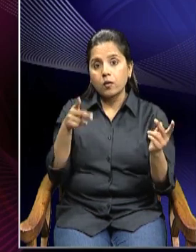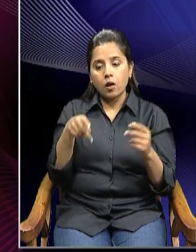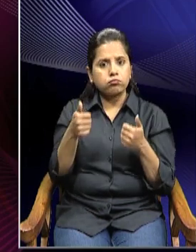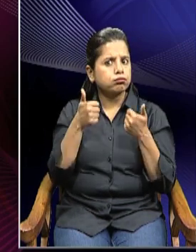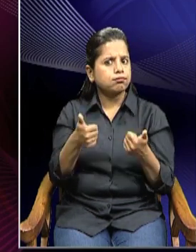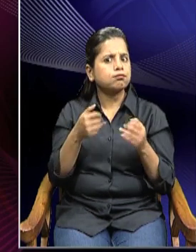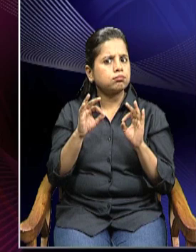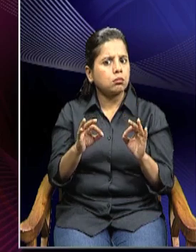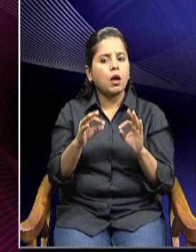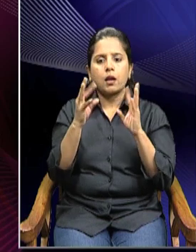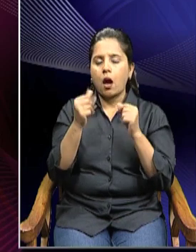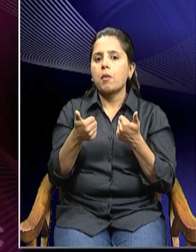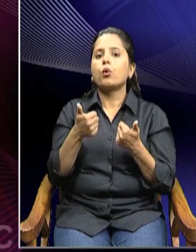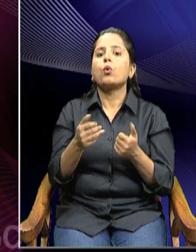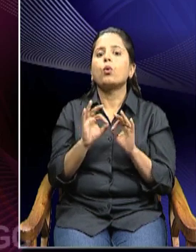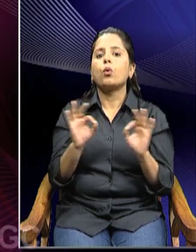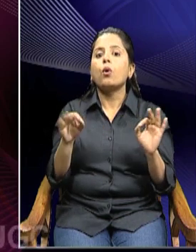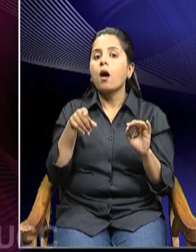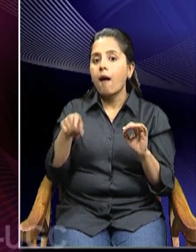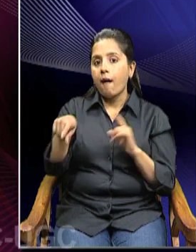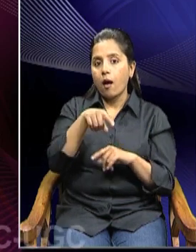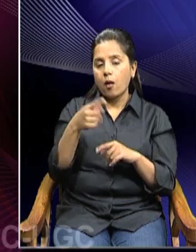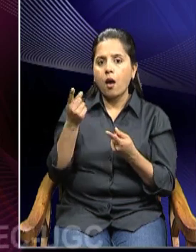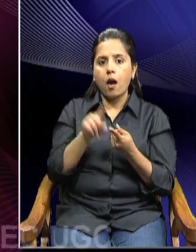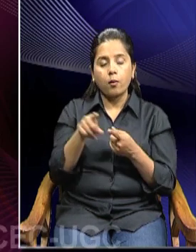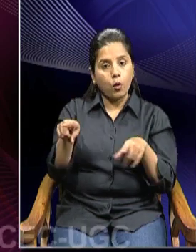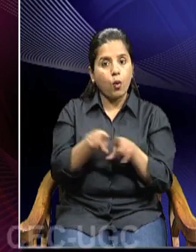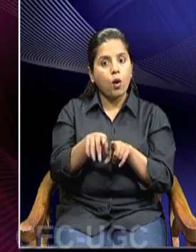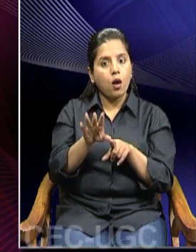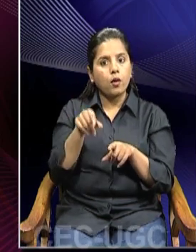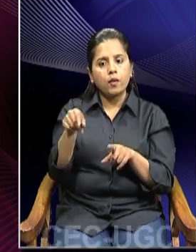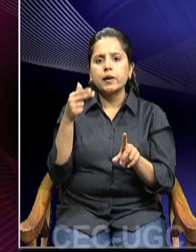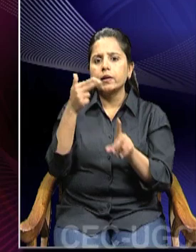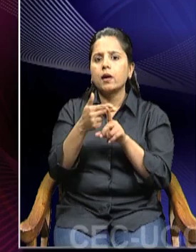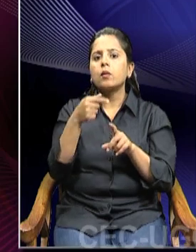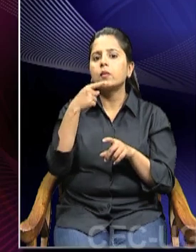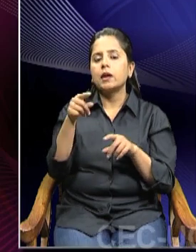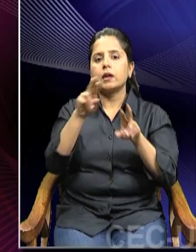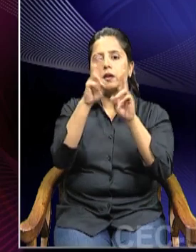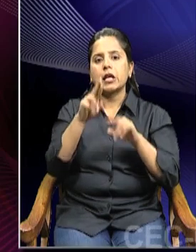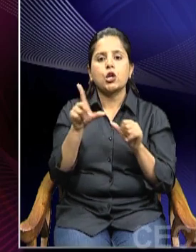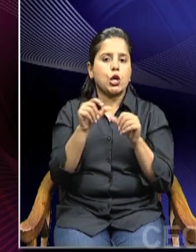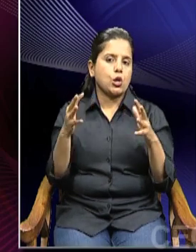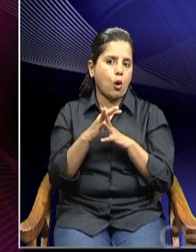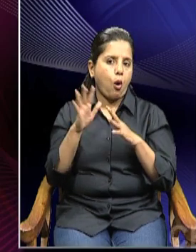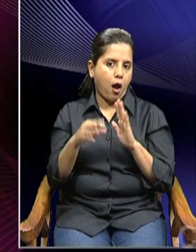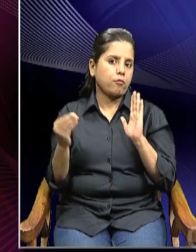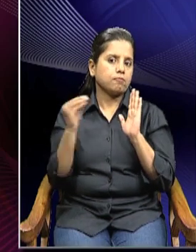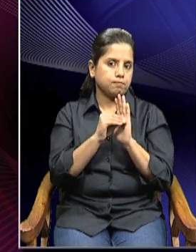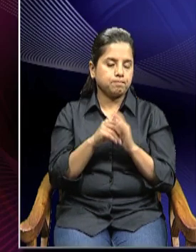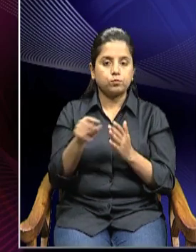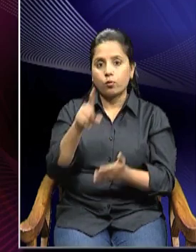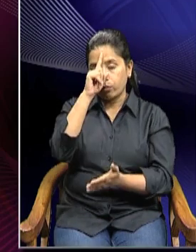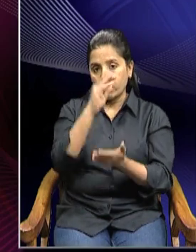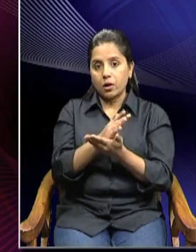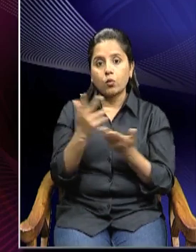good of greatest number. Incidentally, he also coined the term international law. He believed